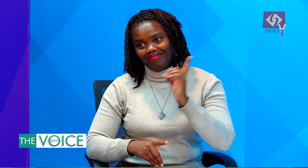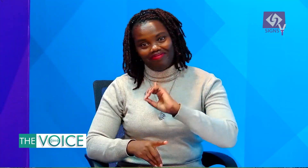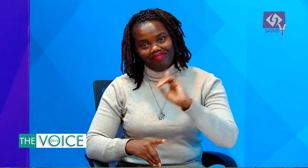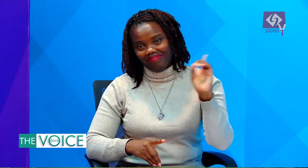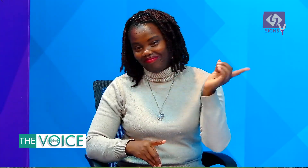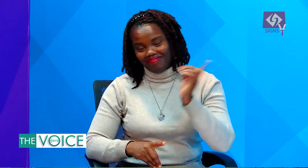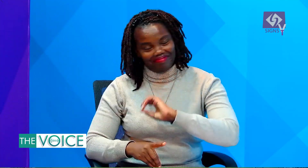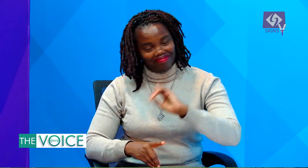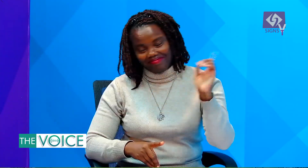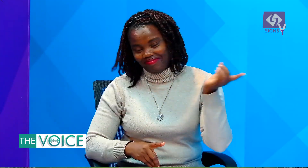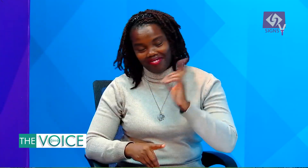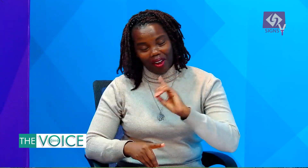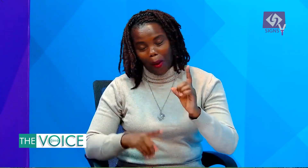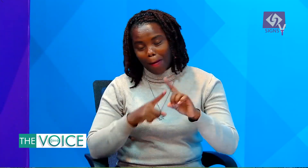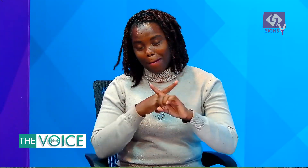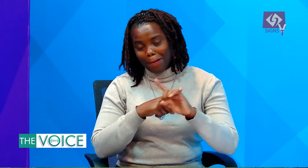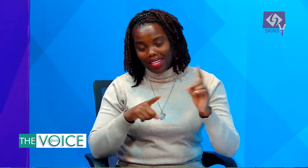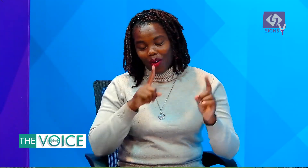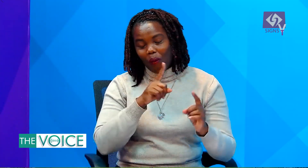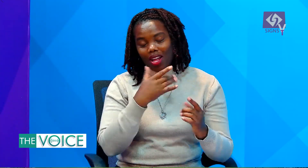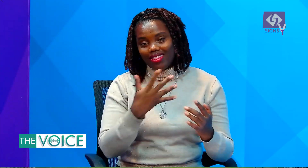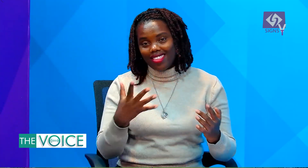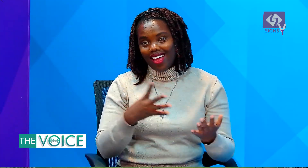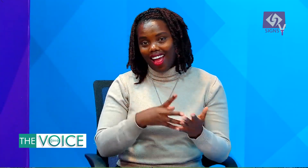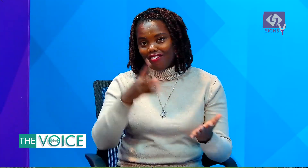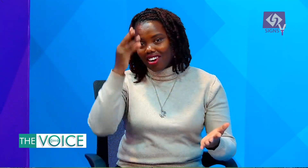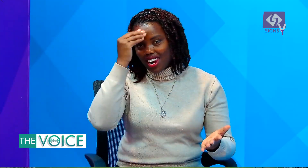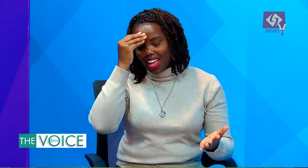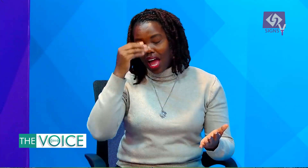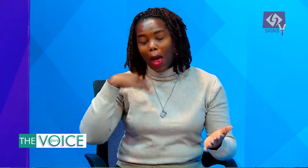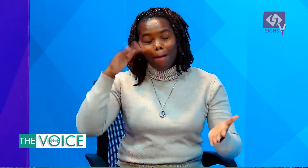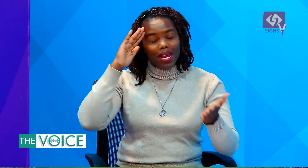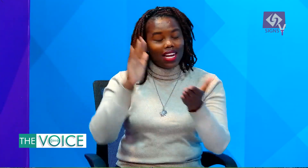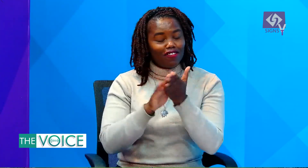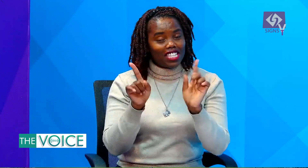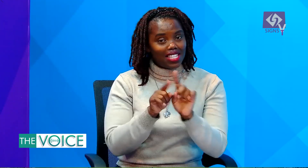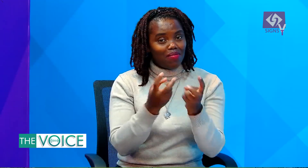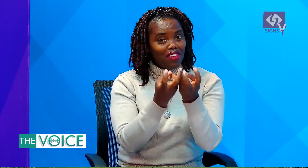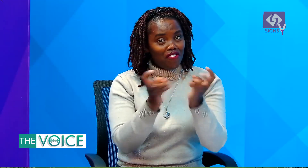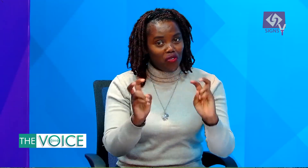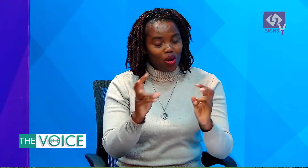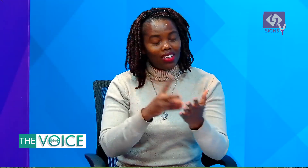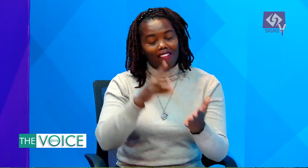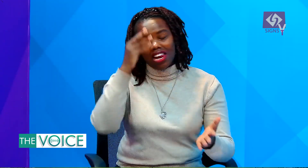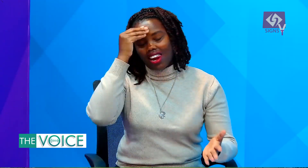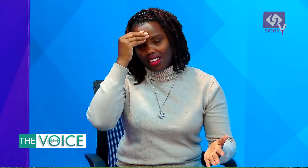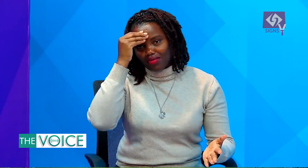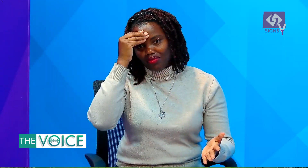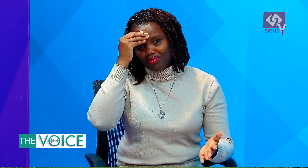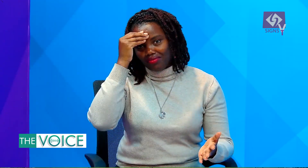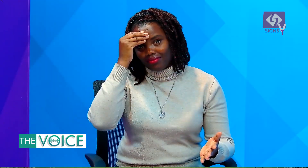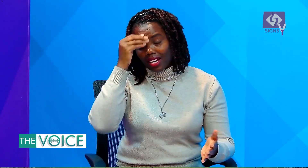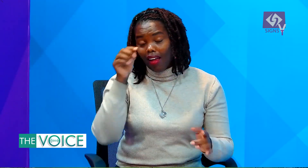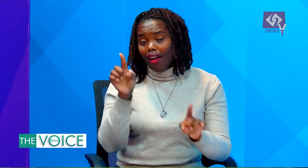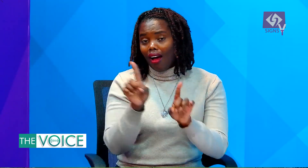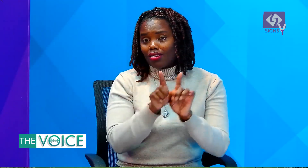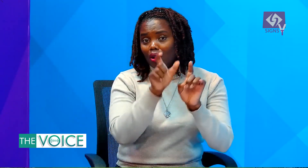I feel like I don't want to add anything. But one thing I have learned, and I believe you viewers have also